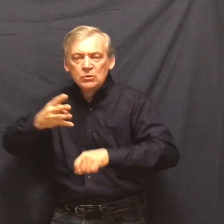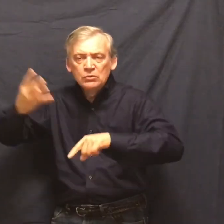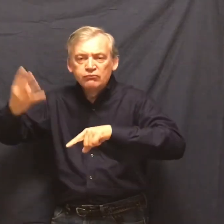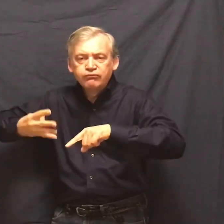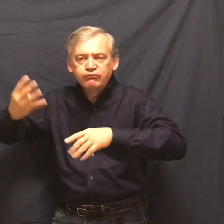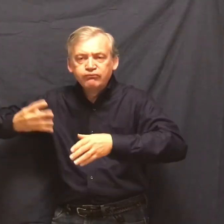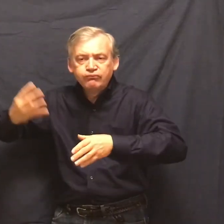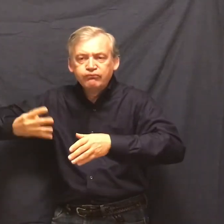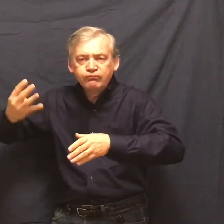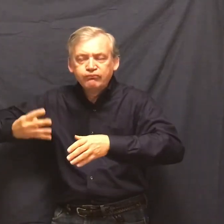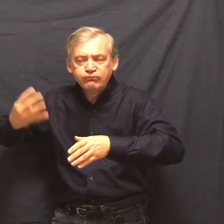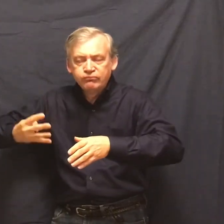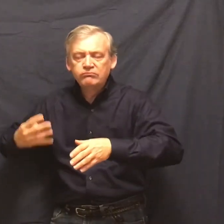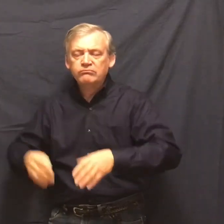George studied the cards.